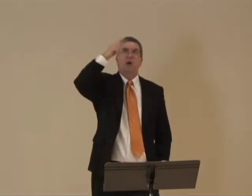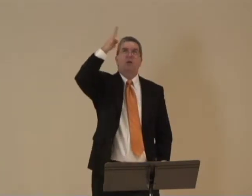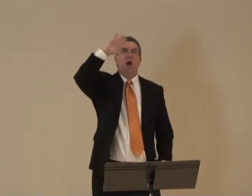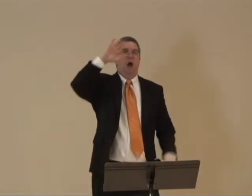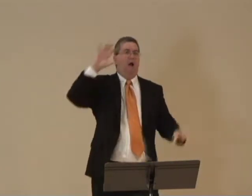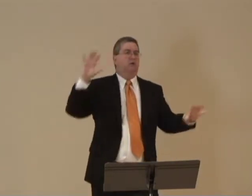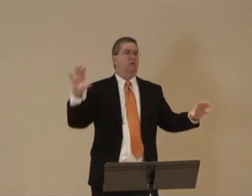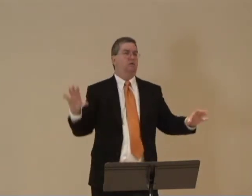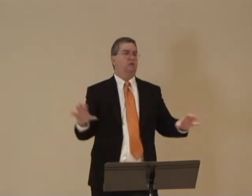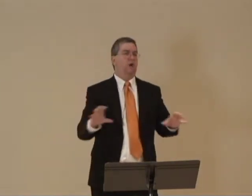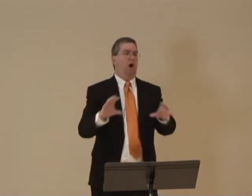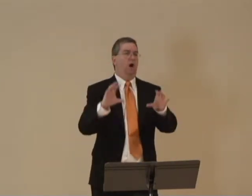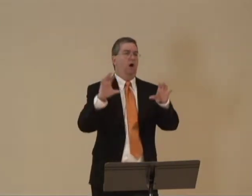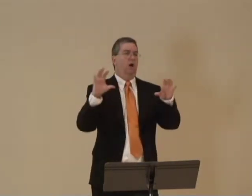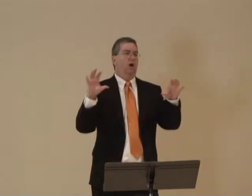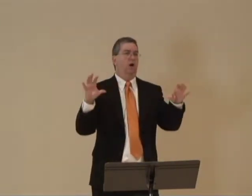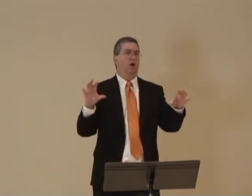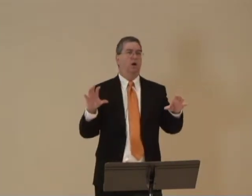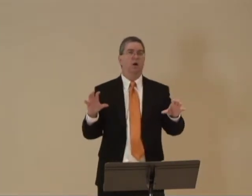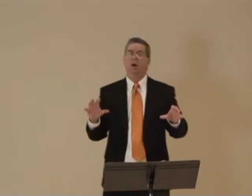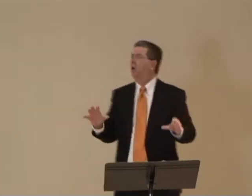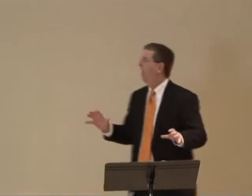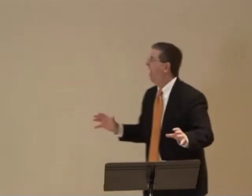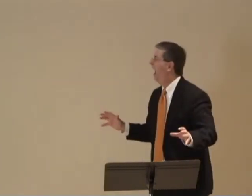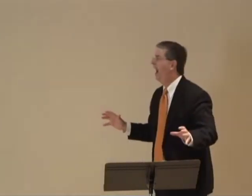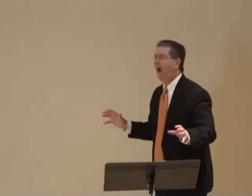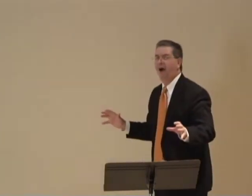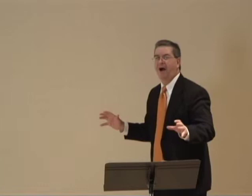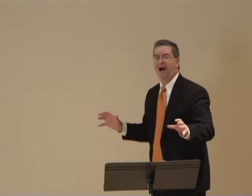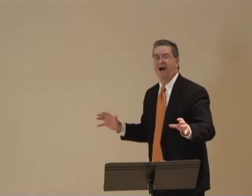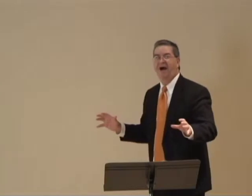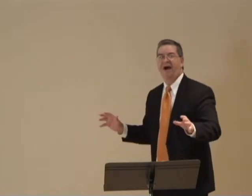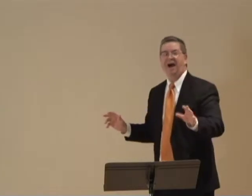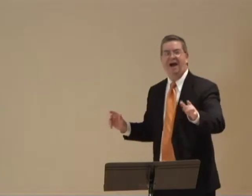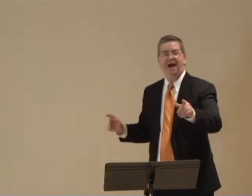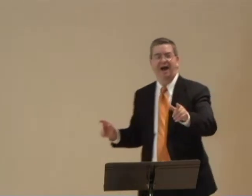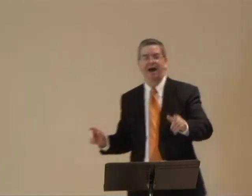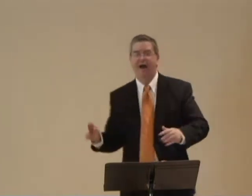And what happened, you will never forget what God did.